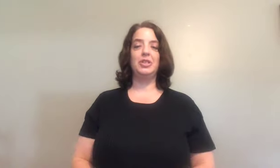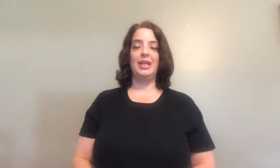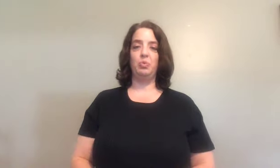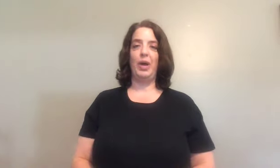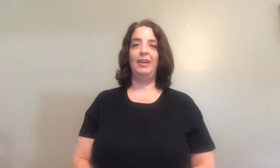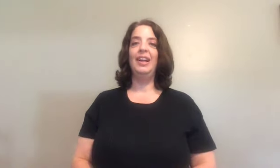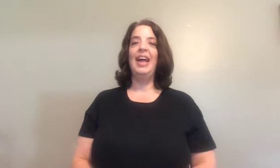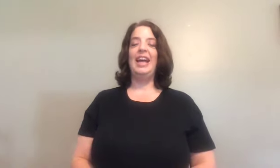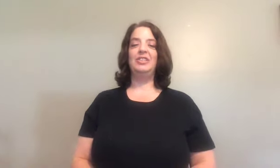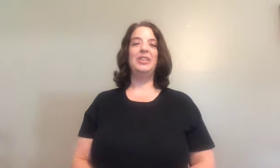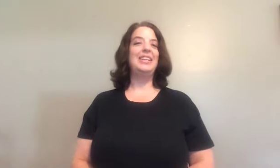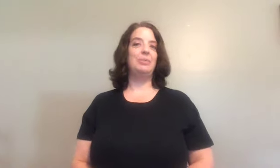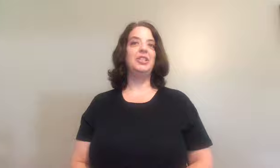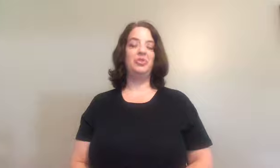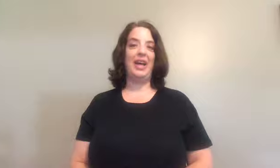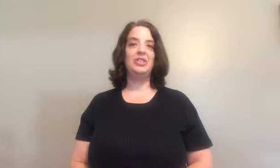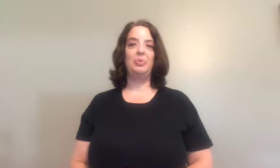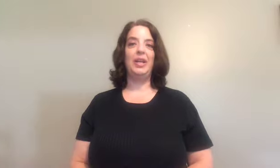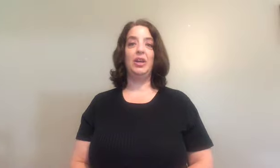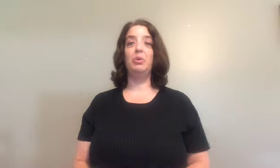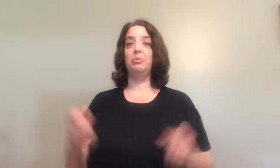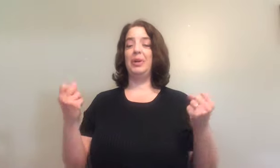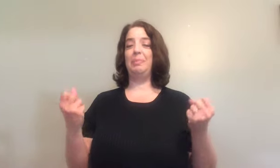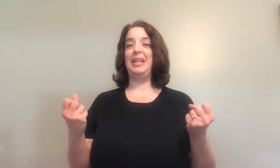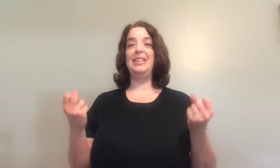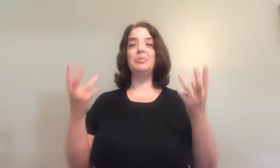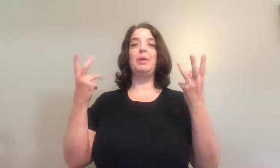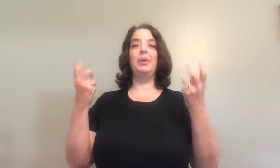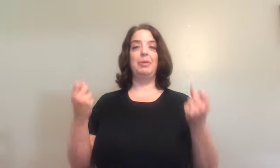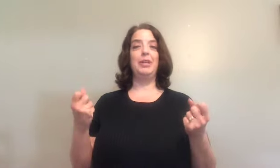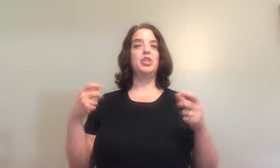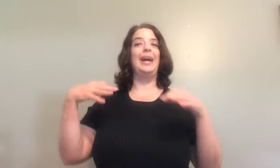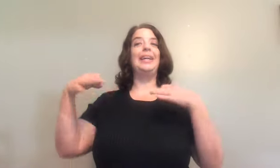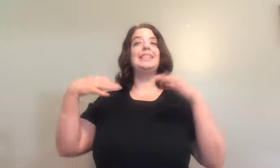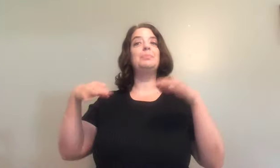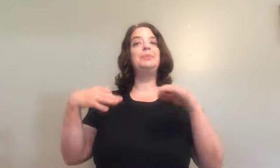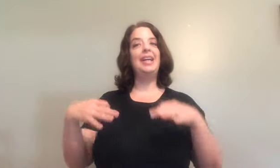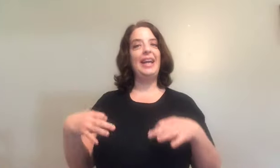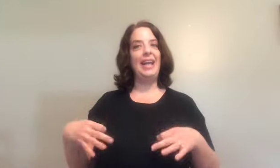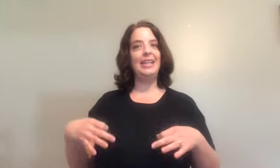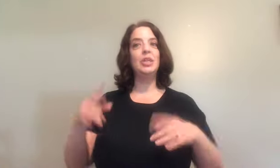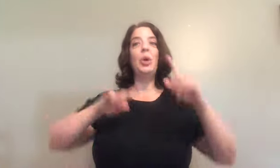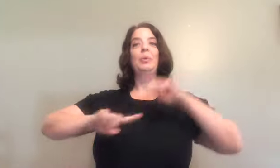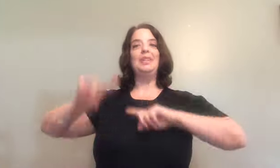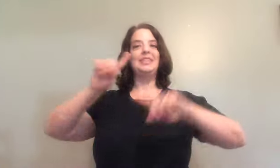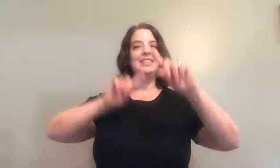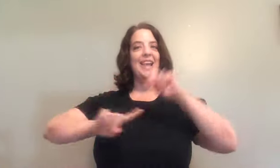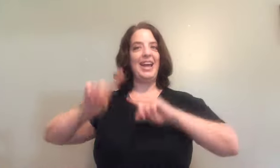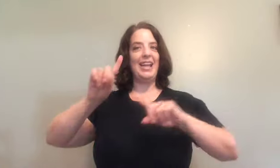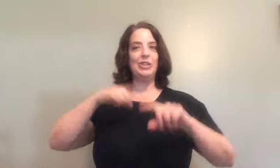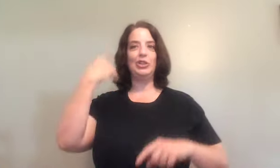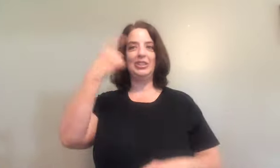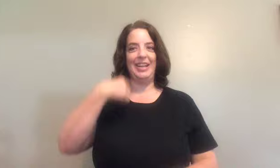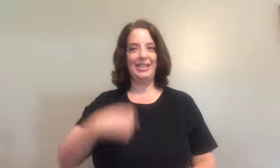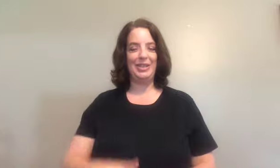as well. And so that's a much faster way to go through it. But in this one, I wanted to make sure I explained what the signs look like to you.